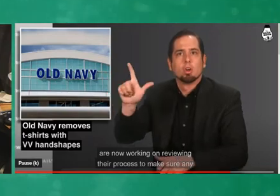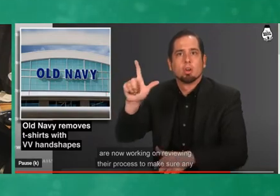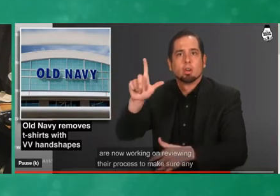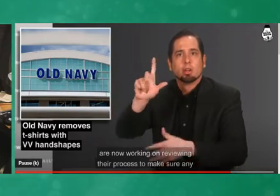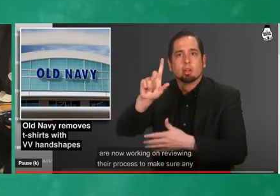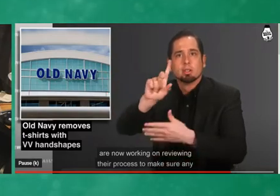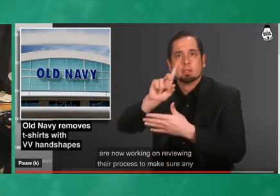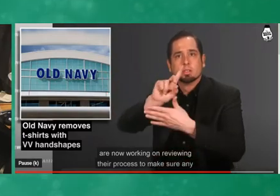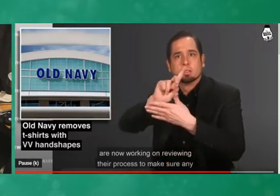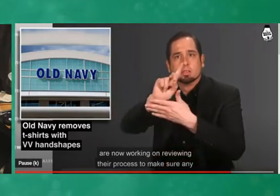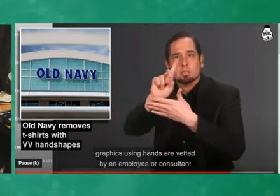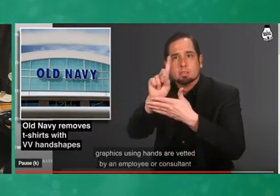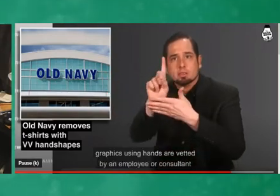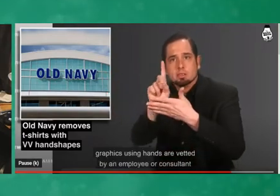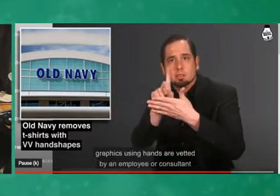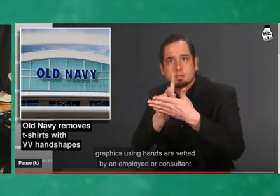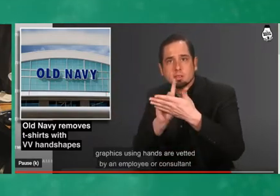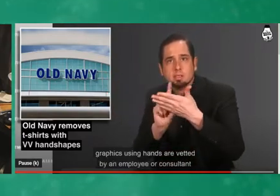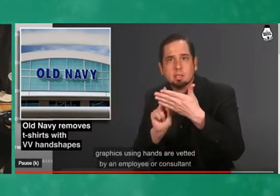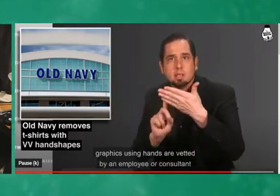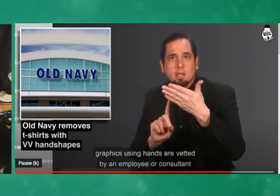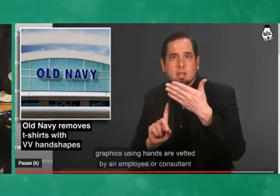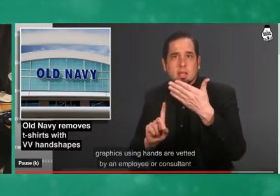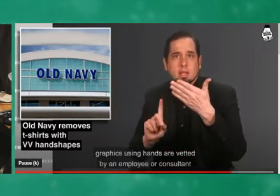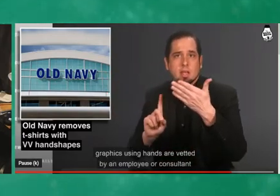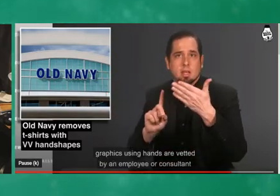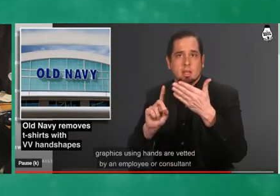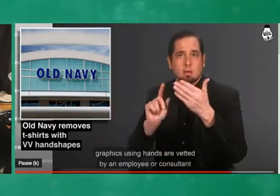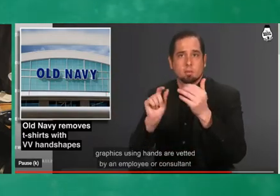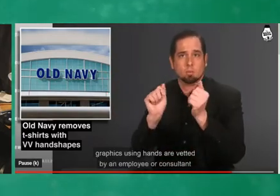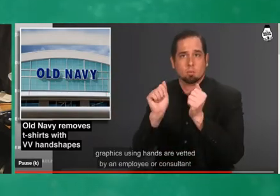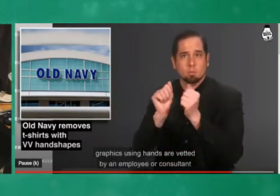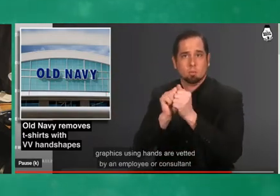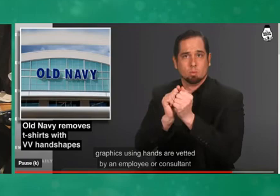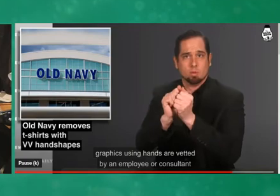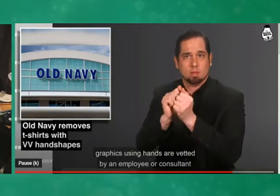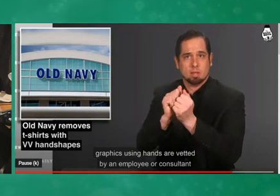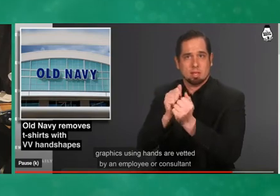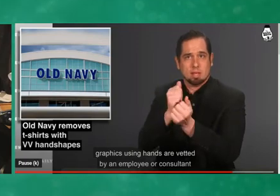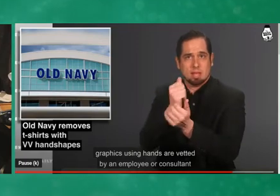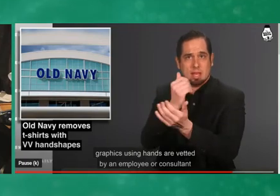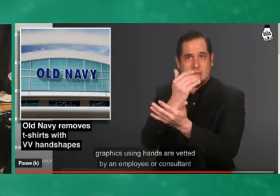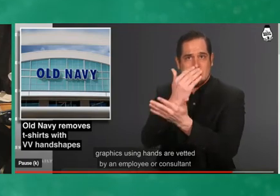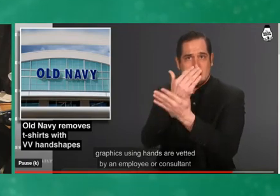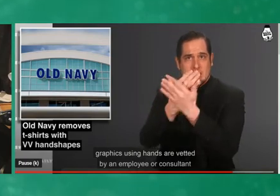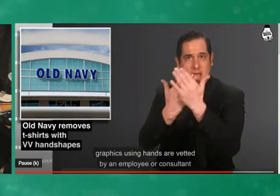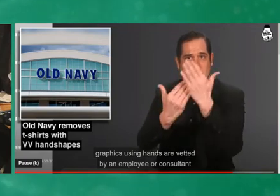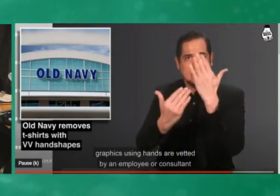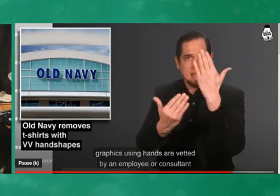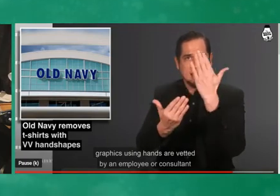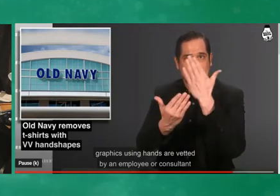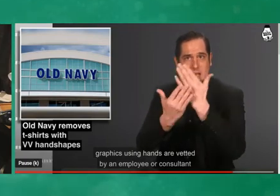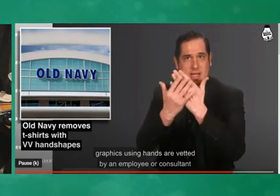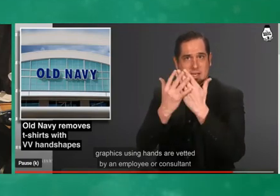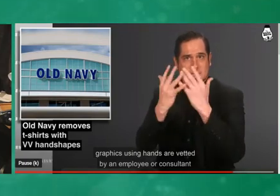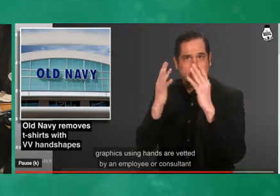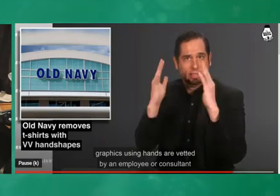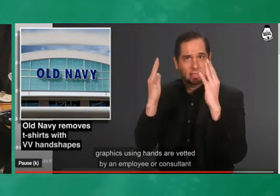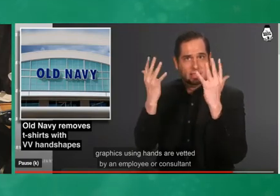make sure that all the graphics that they have, right, with